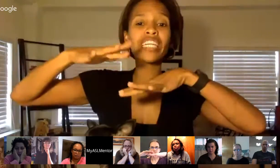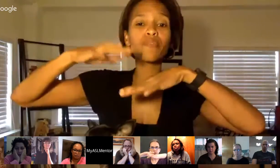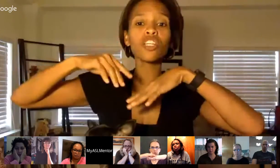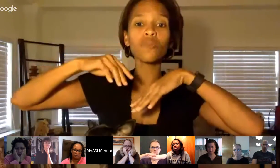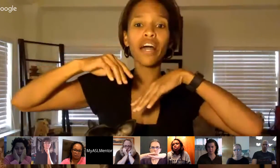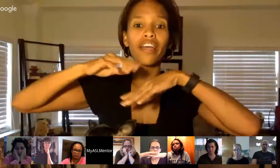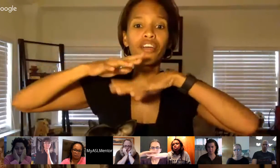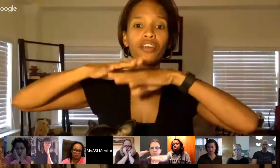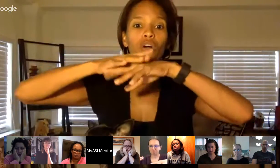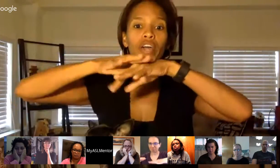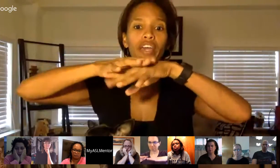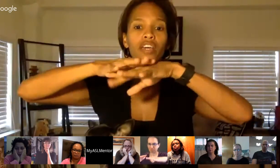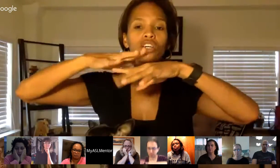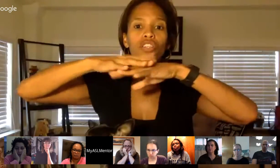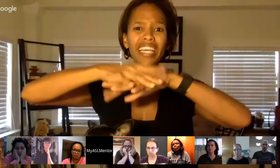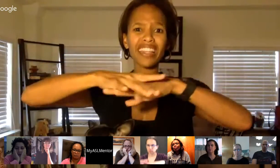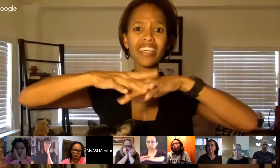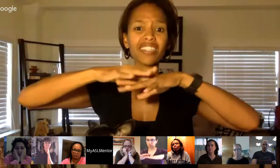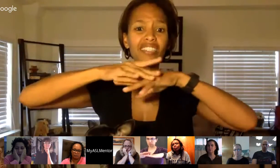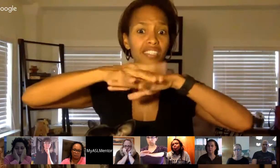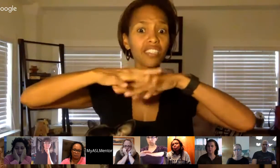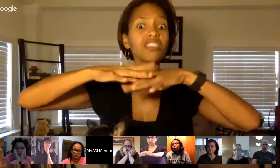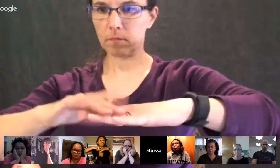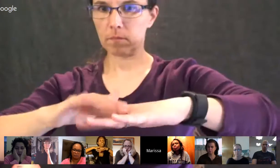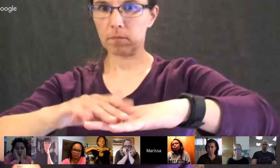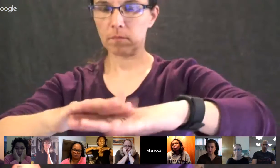Lift your hand up a little bit higher. Okay, like this?